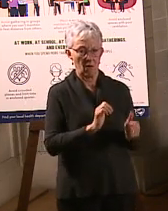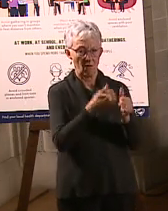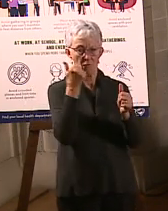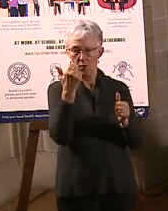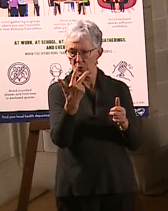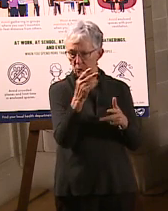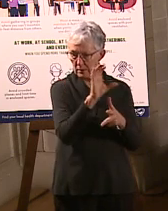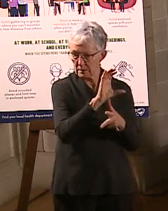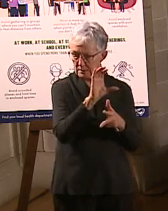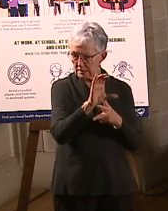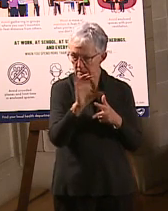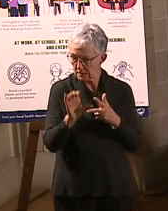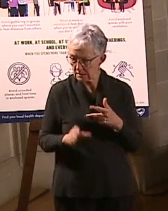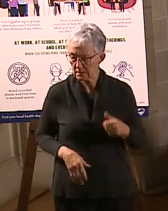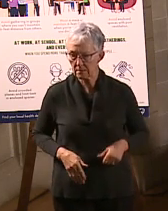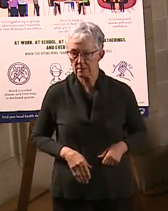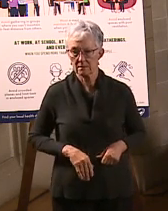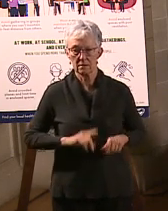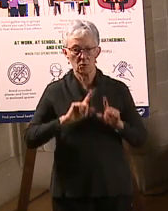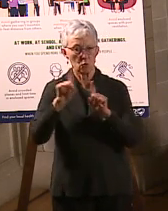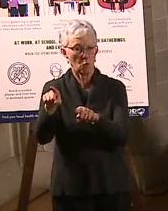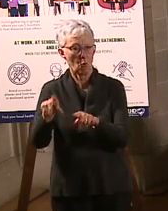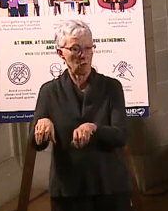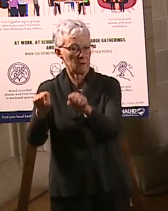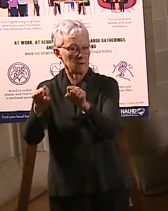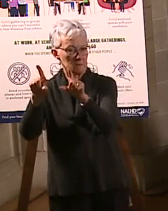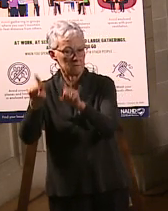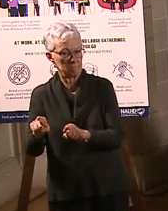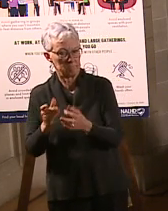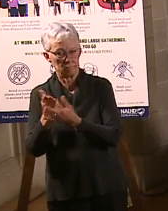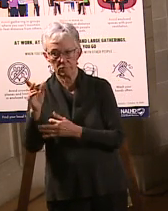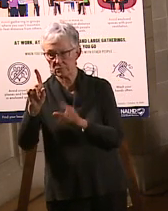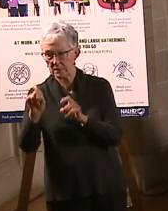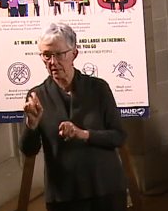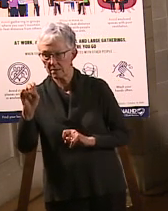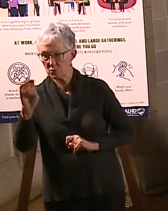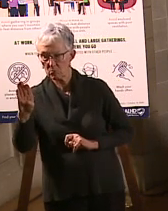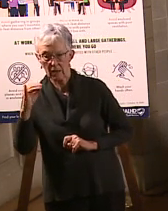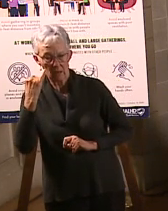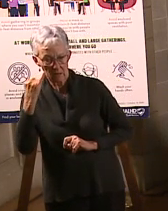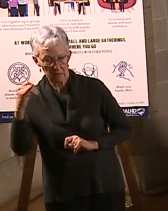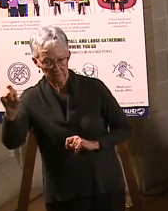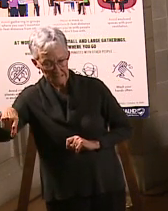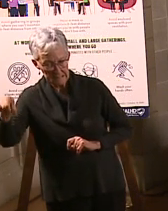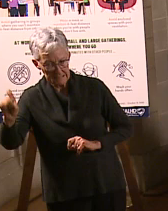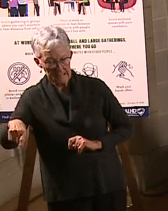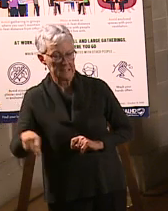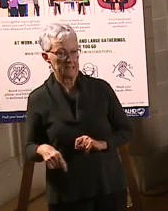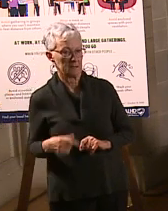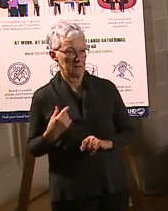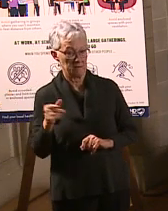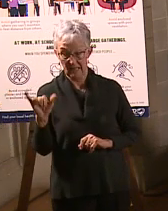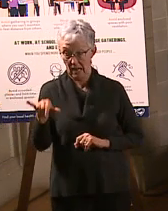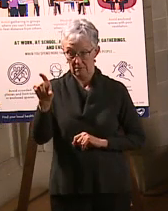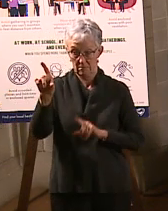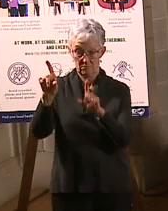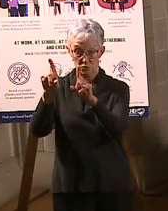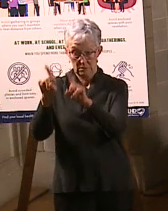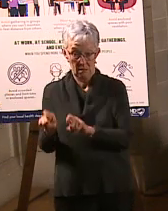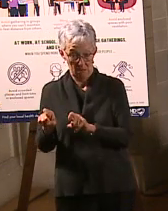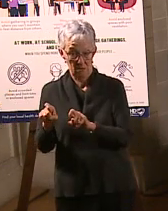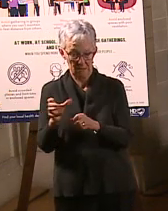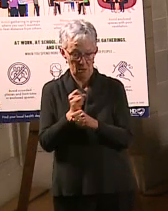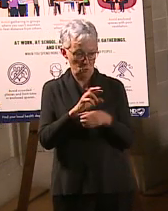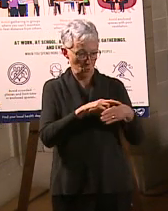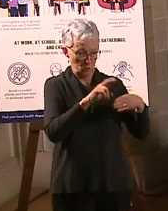C's. Get tested through Test Nebraska. We're still turning those tests around in a very quick period of time, 24 to 48 hours. These are all ways that we can continue to make